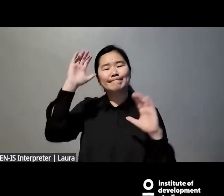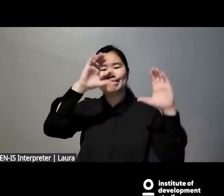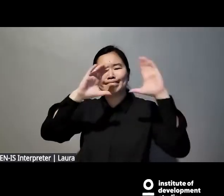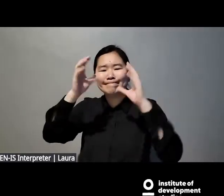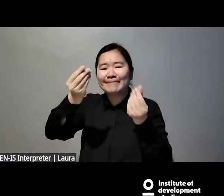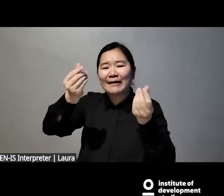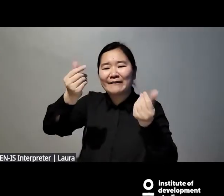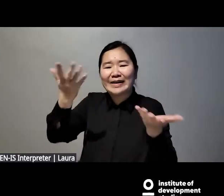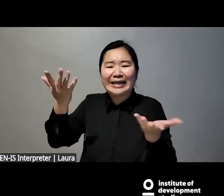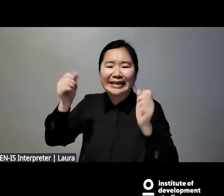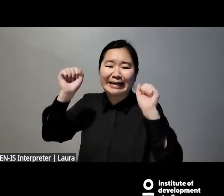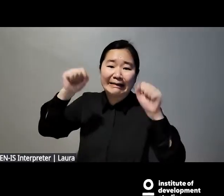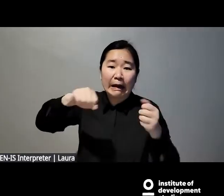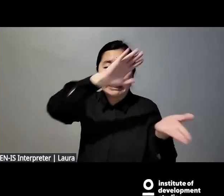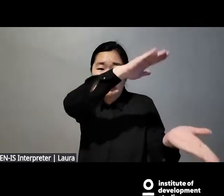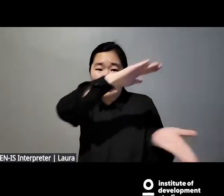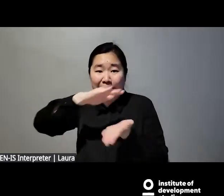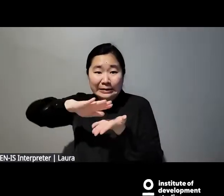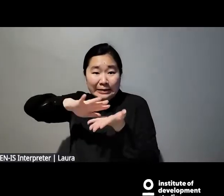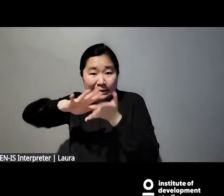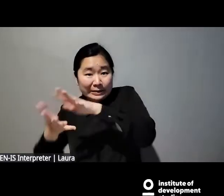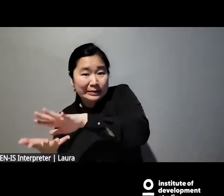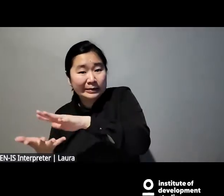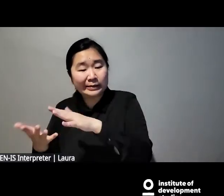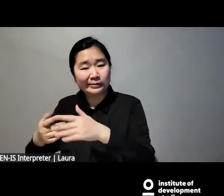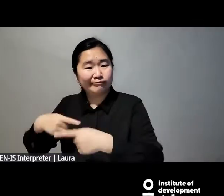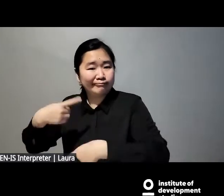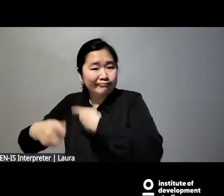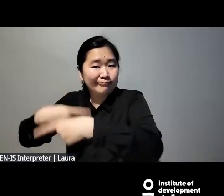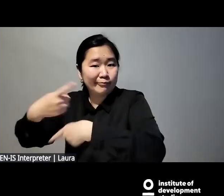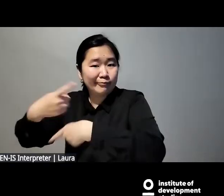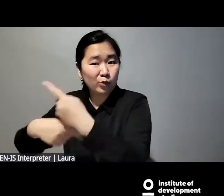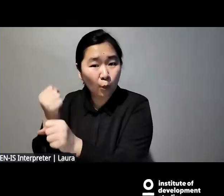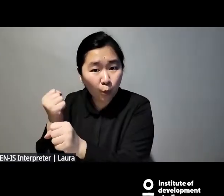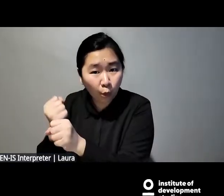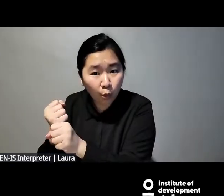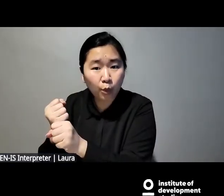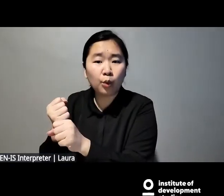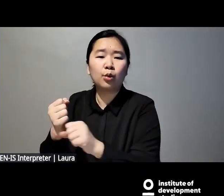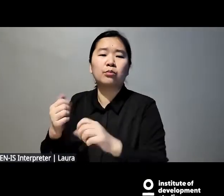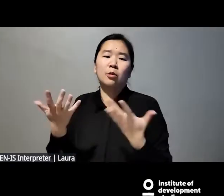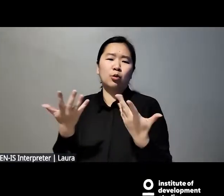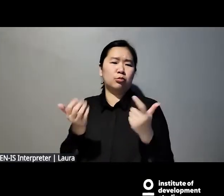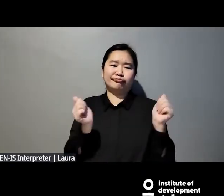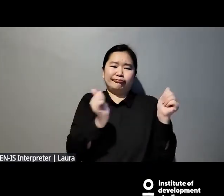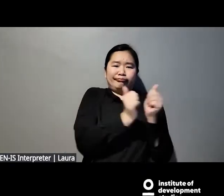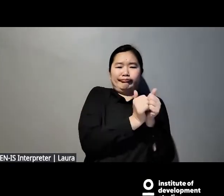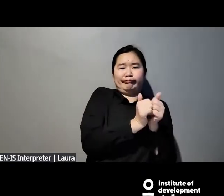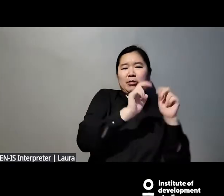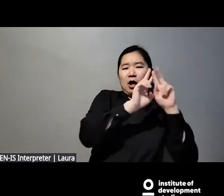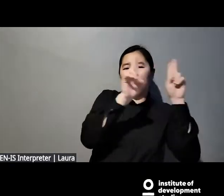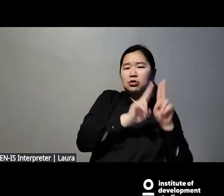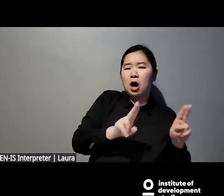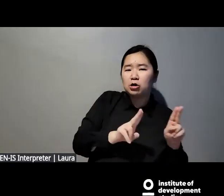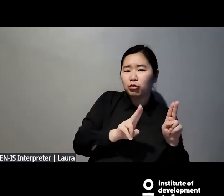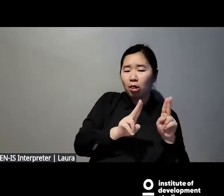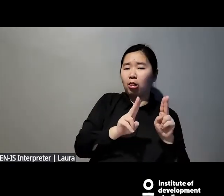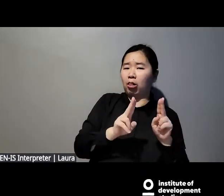Great, thanks, Alex. Very interesting example. Gayatri, do you want to take a shot at that one? The role